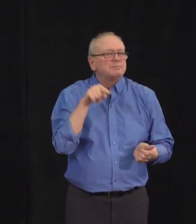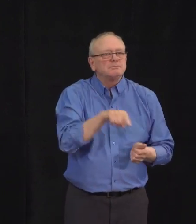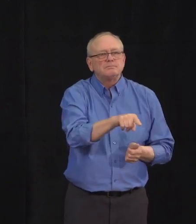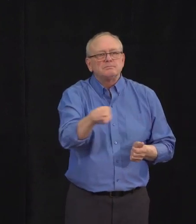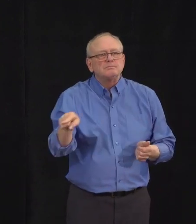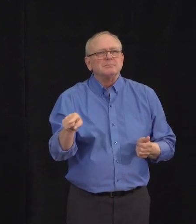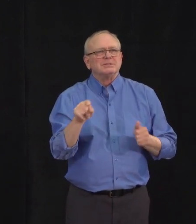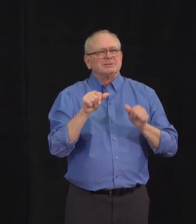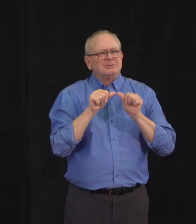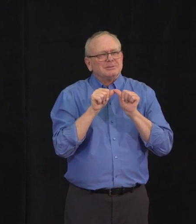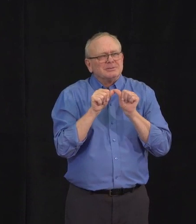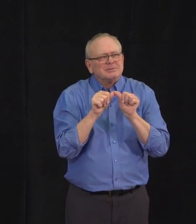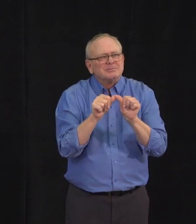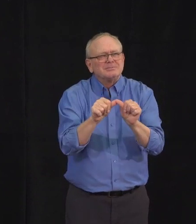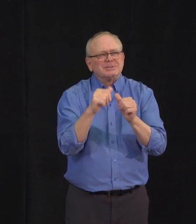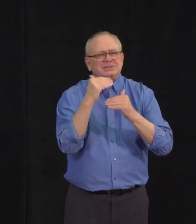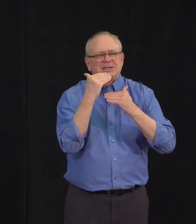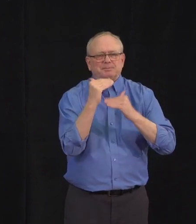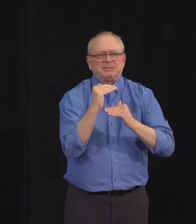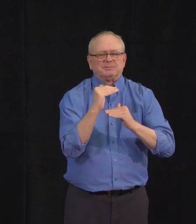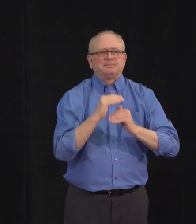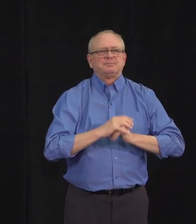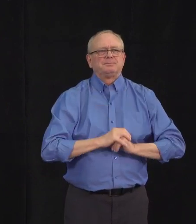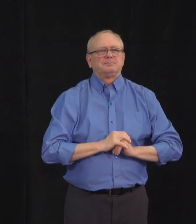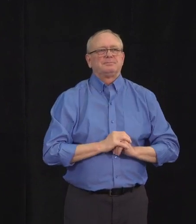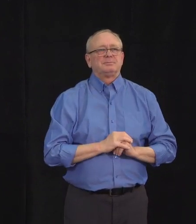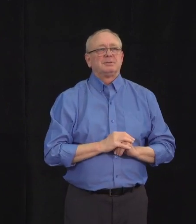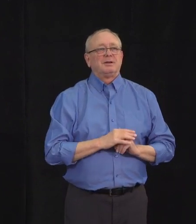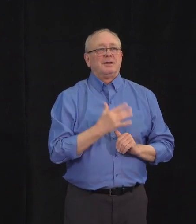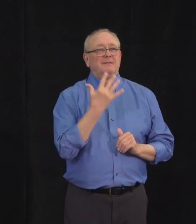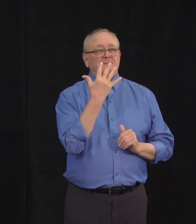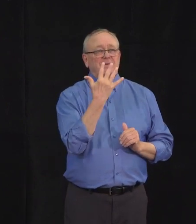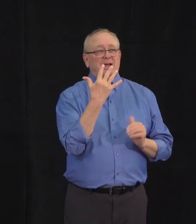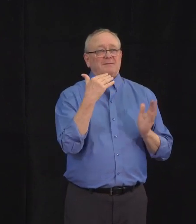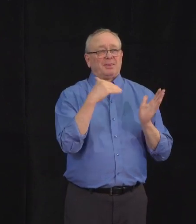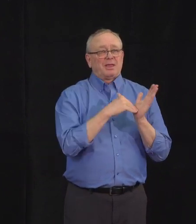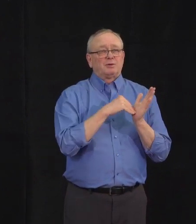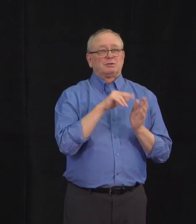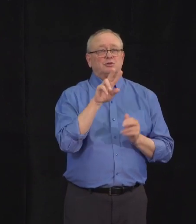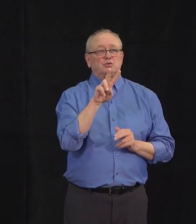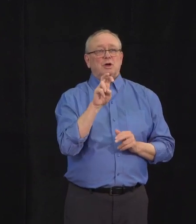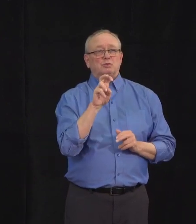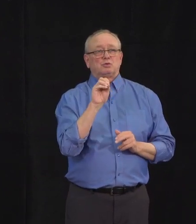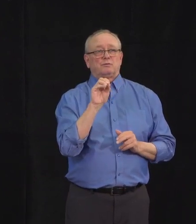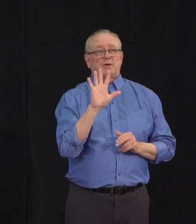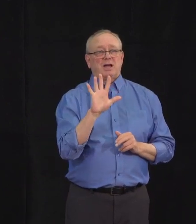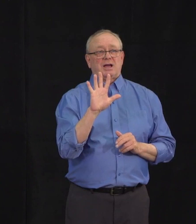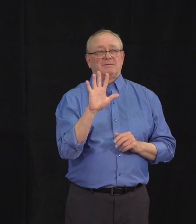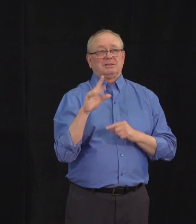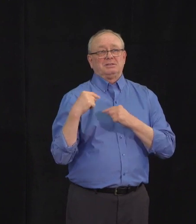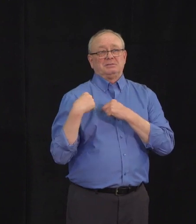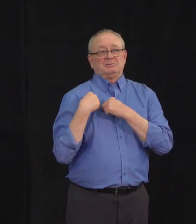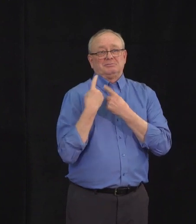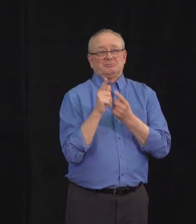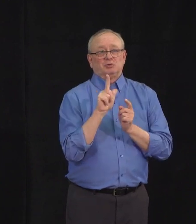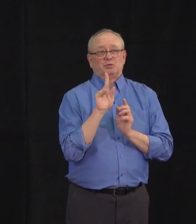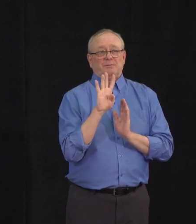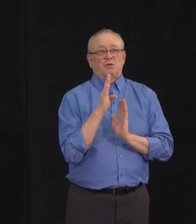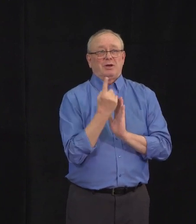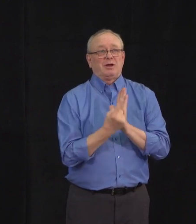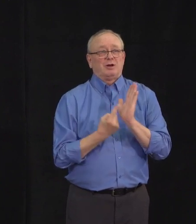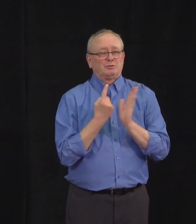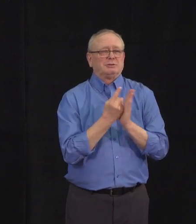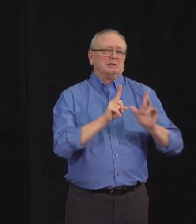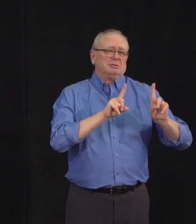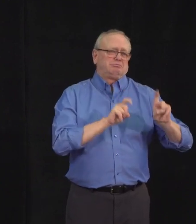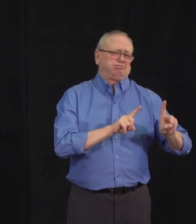on 5,205 new test results over the last 24 hours, we have confirmed an additional